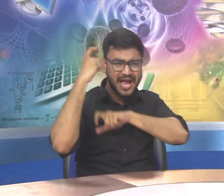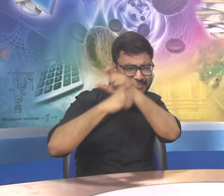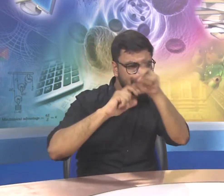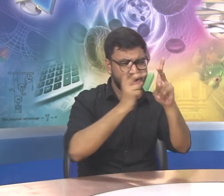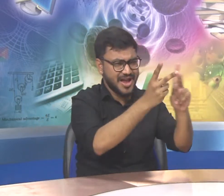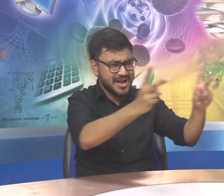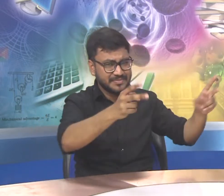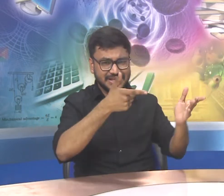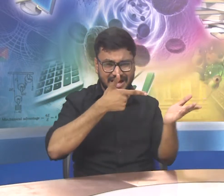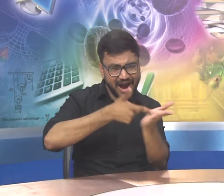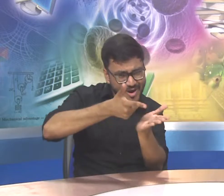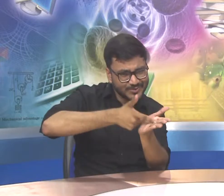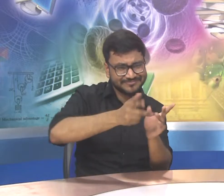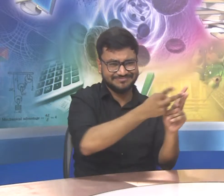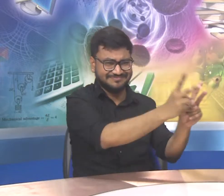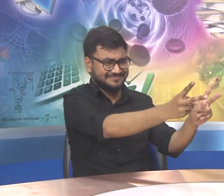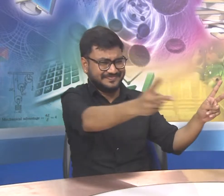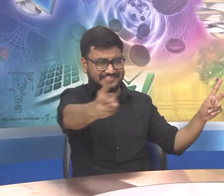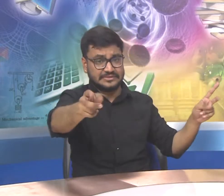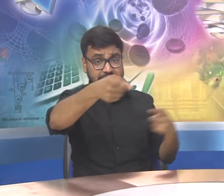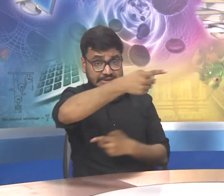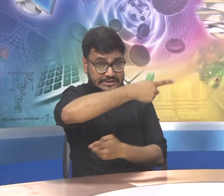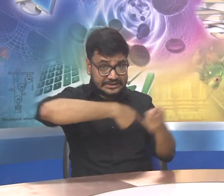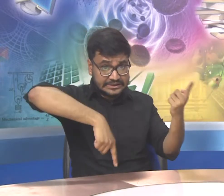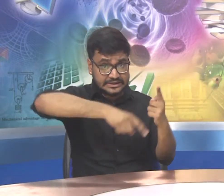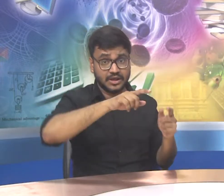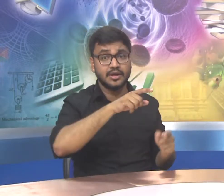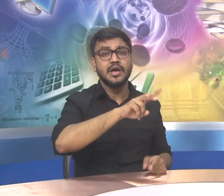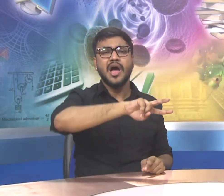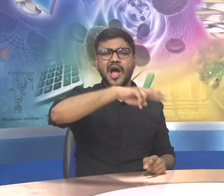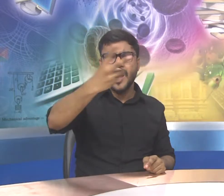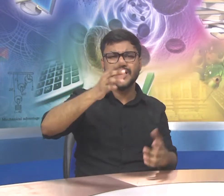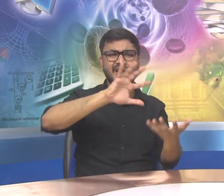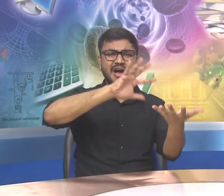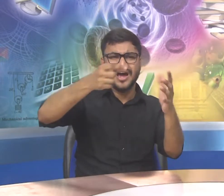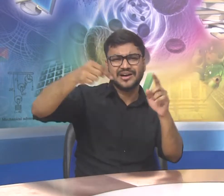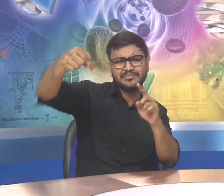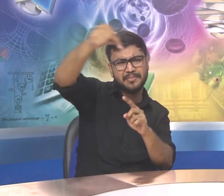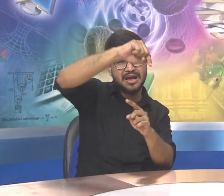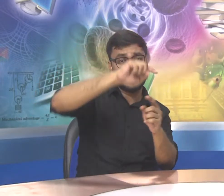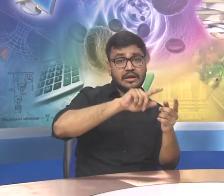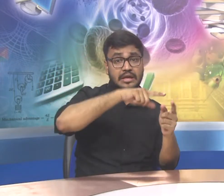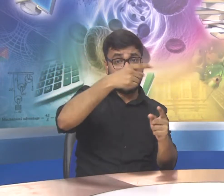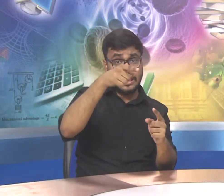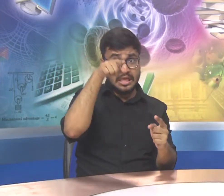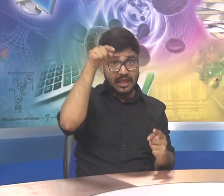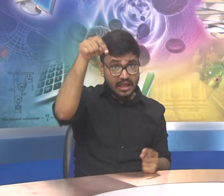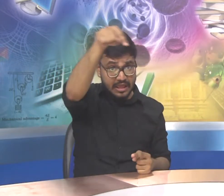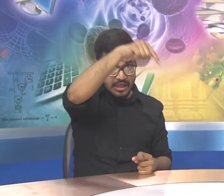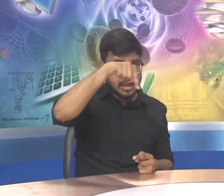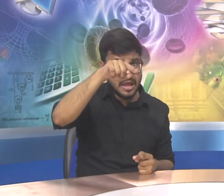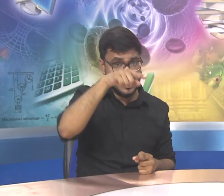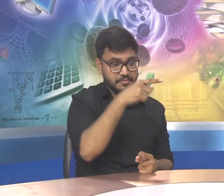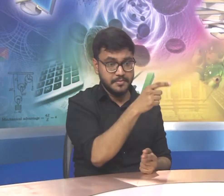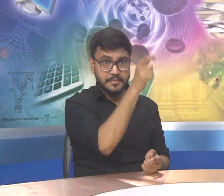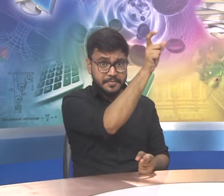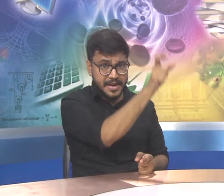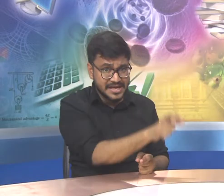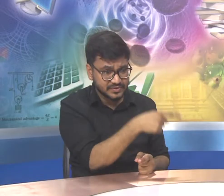It is a central or apex institution for financing agriculture